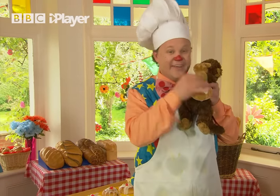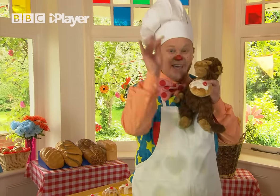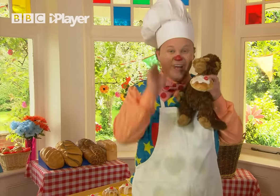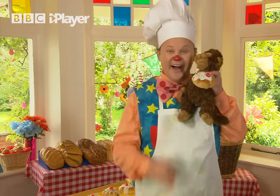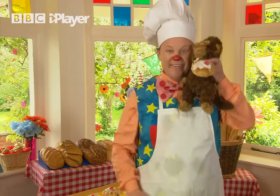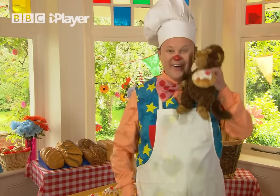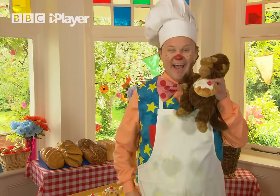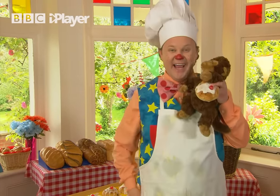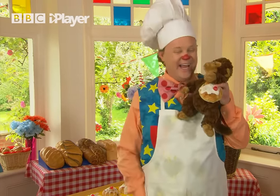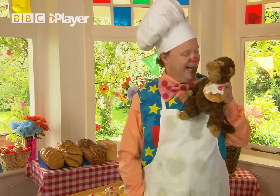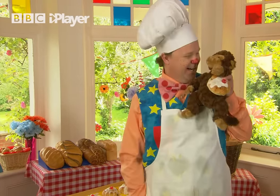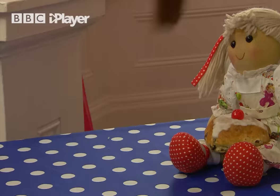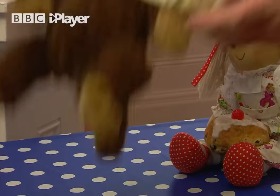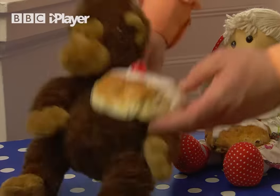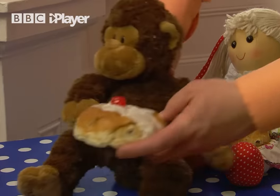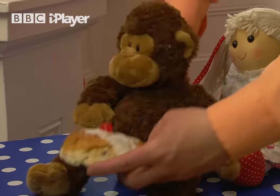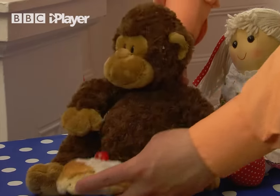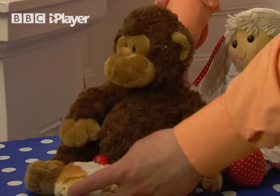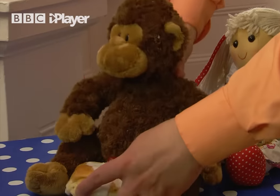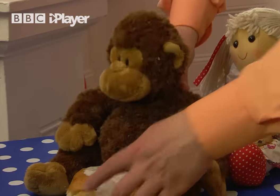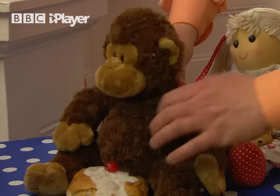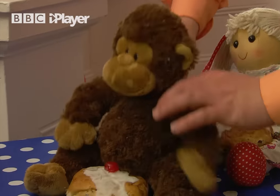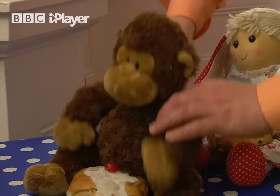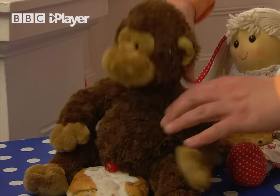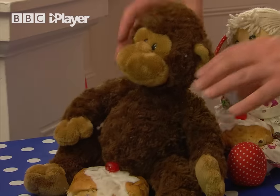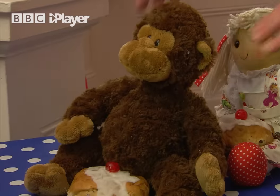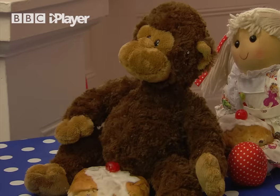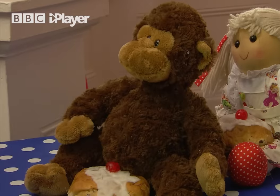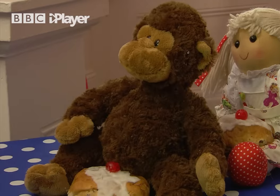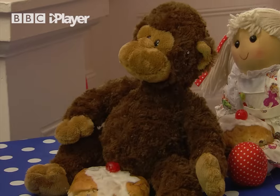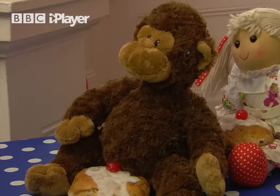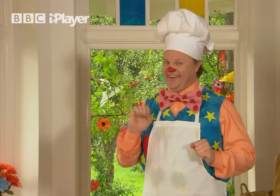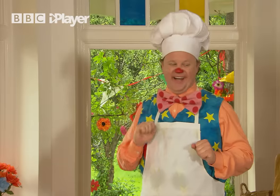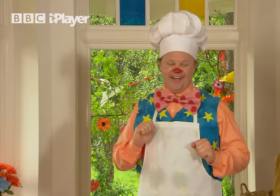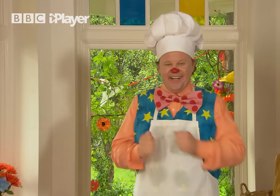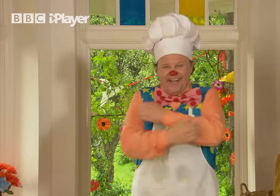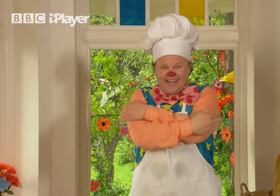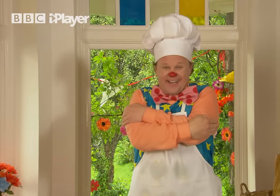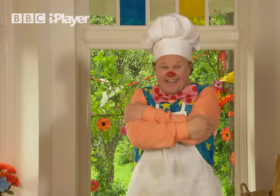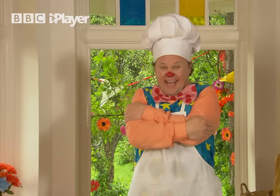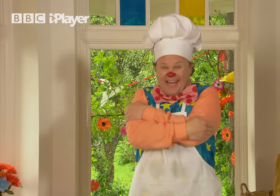it away. Oh, there you go, Monkey. Who's going to buy the next one, Mr. Tumble? Little Teddy.